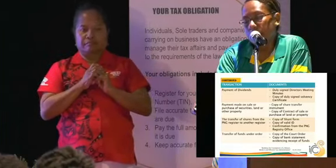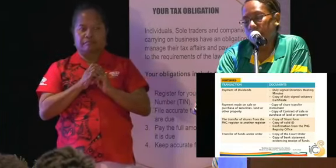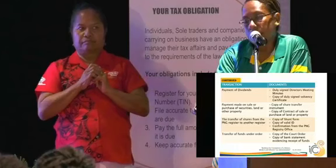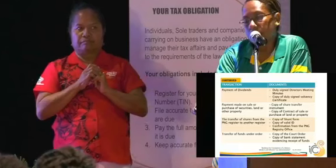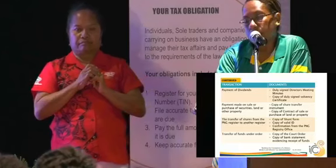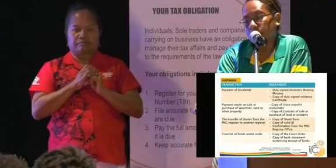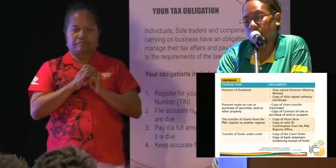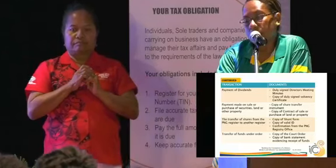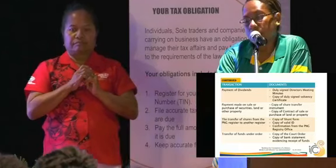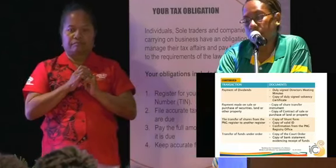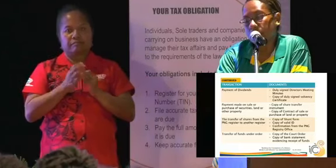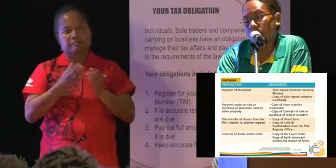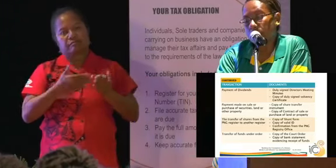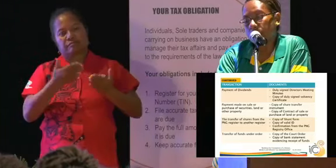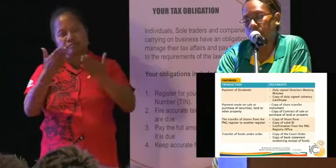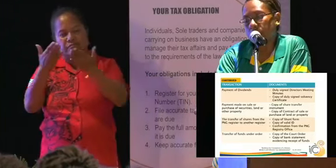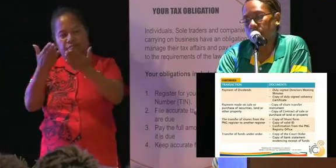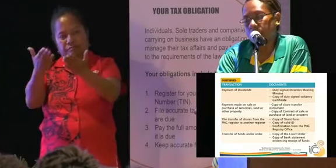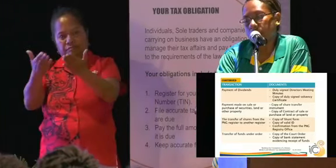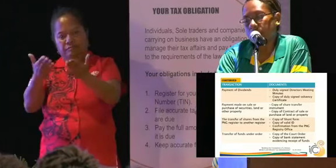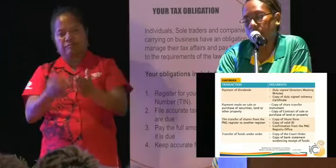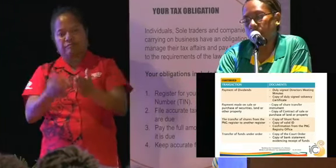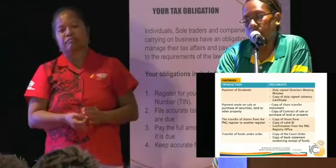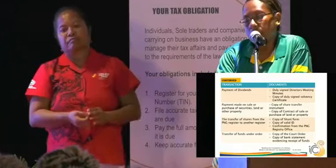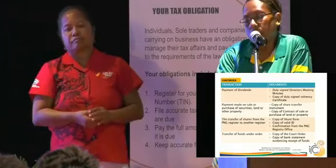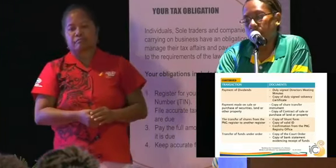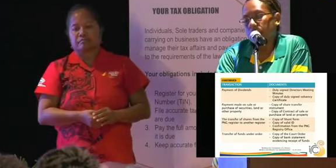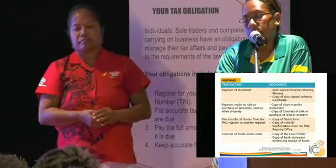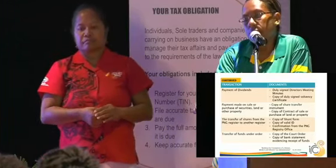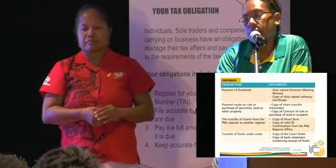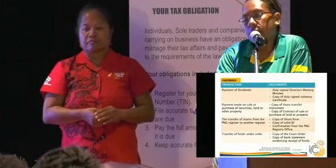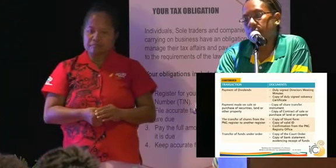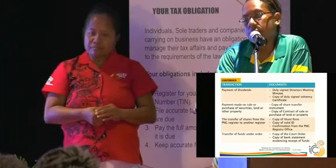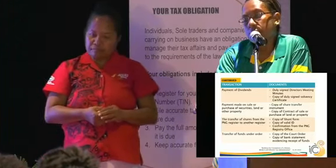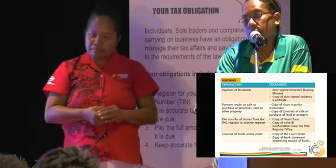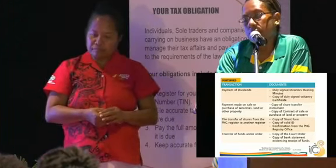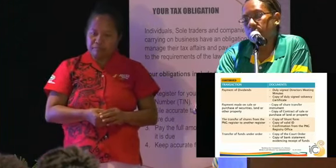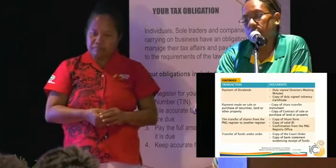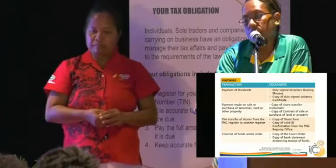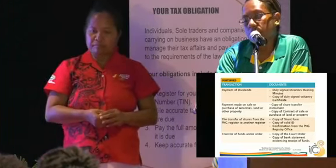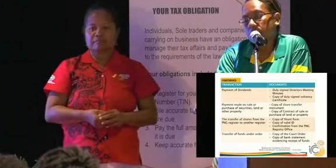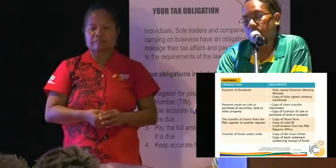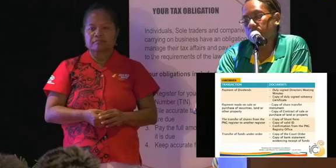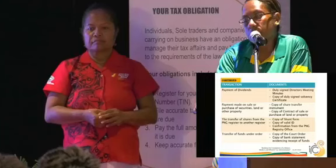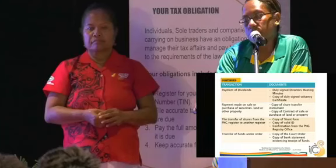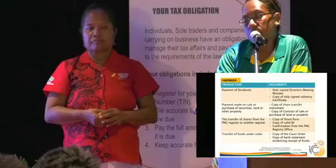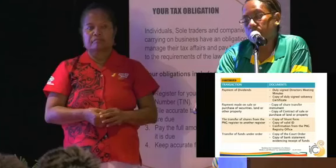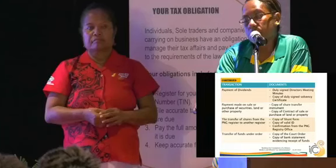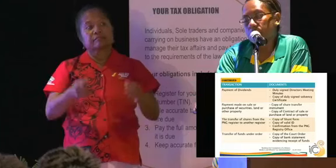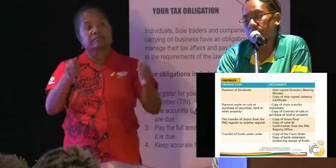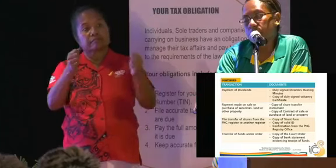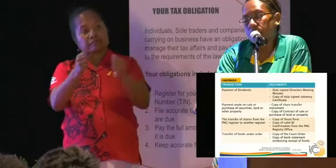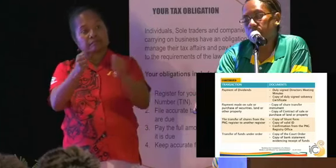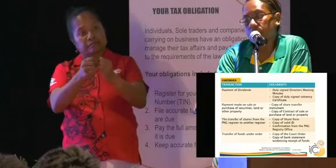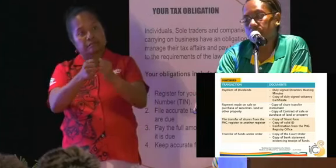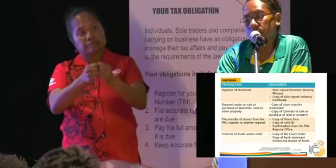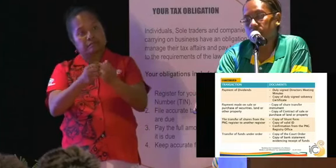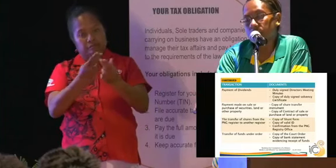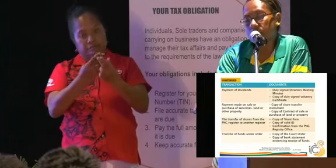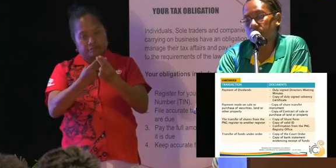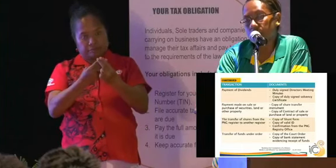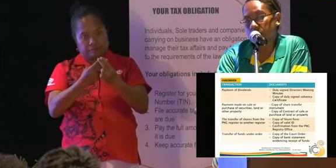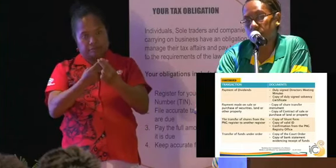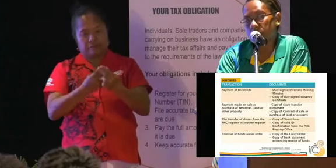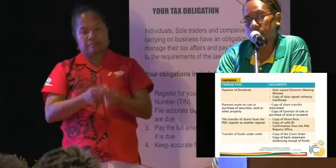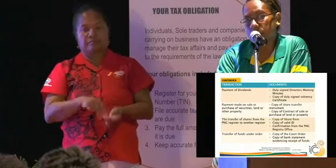yeah. They have to provide a valid copy. And this document will also come with a